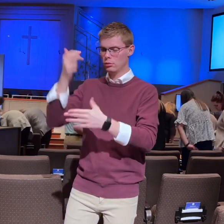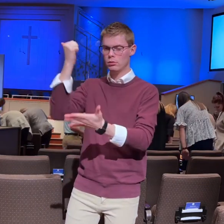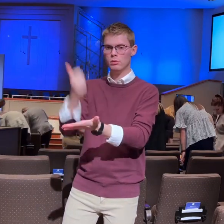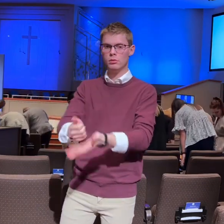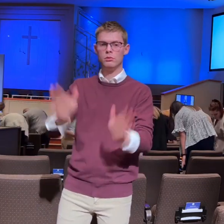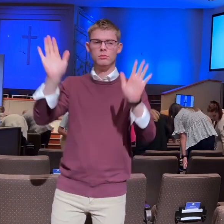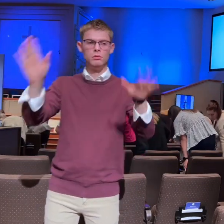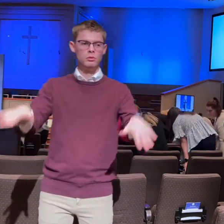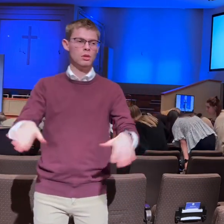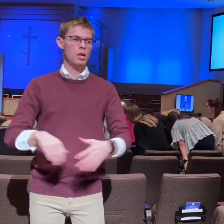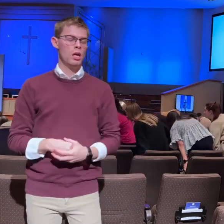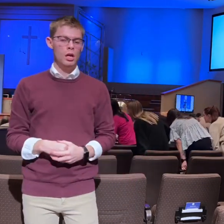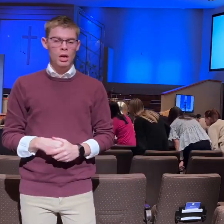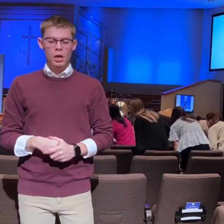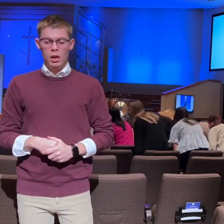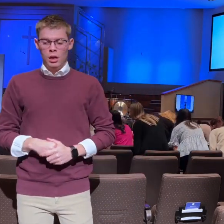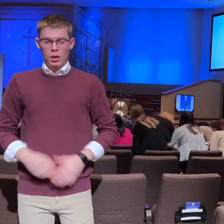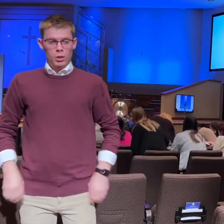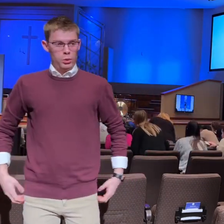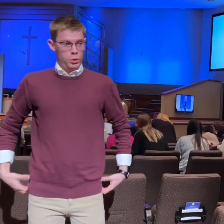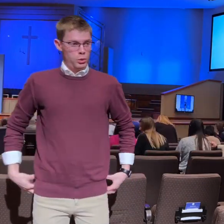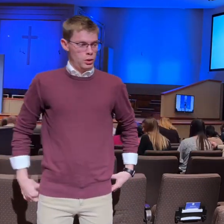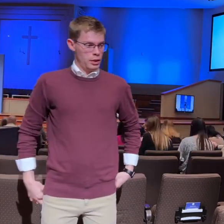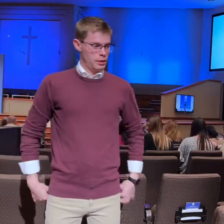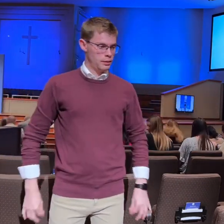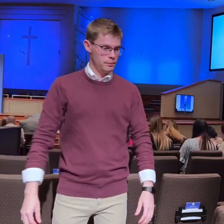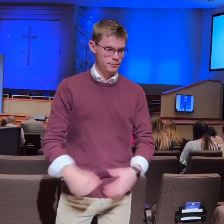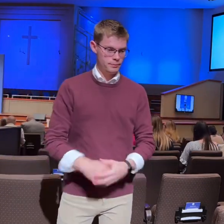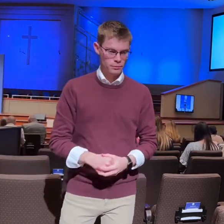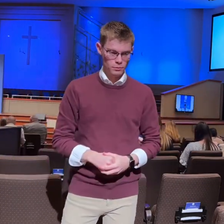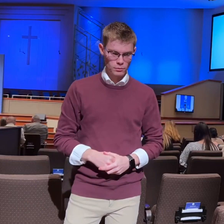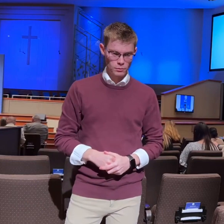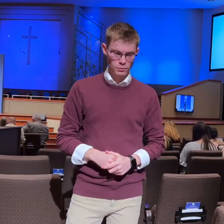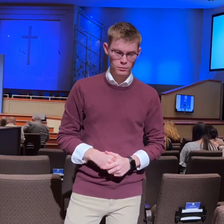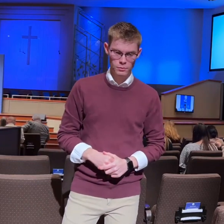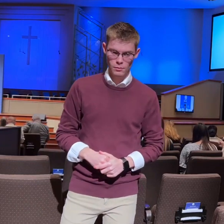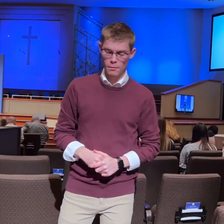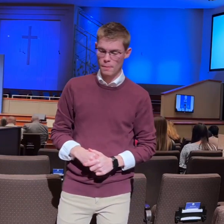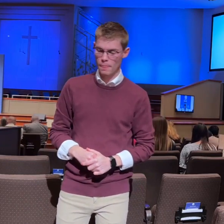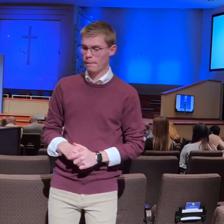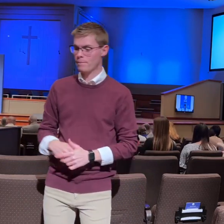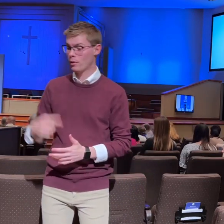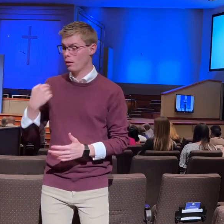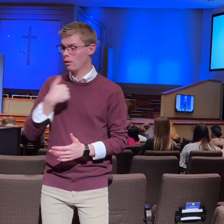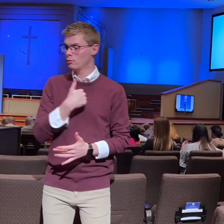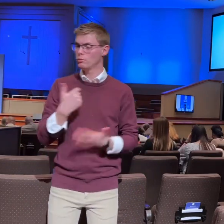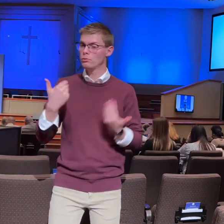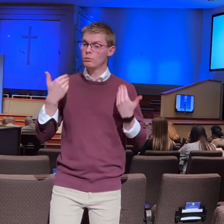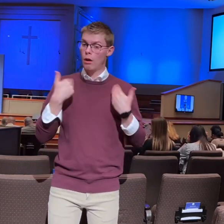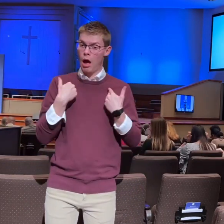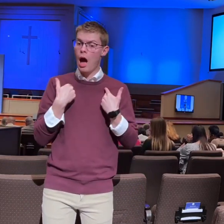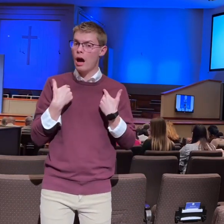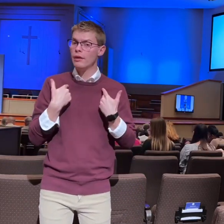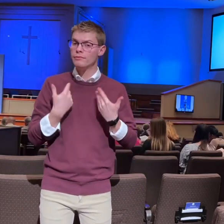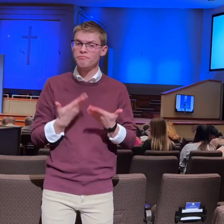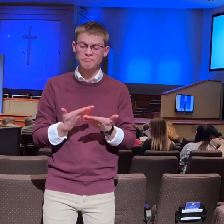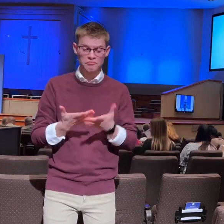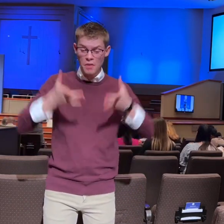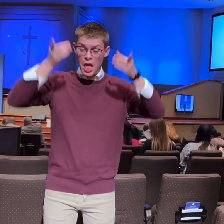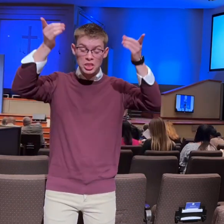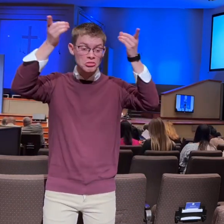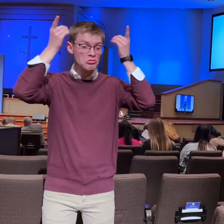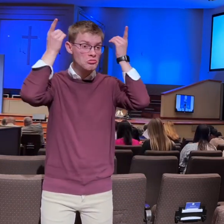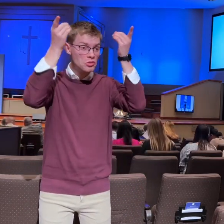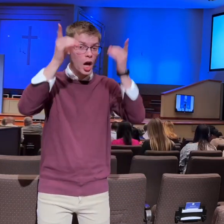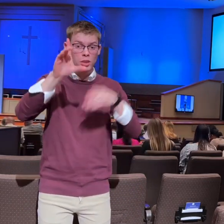seated. Well, as long as there has been doctrine, a set of beliefs from the word of God given to the